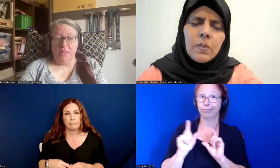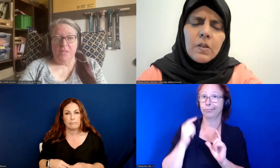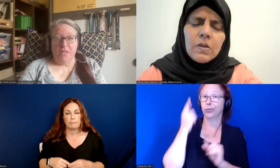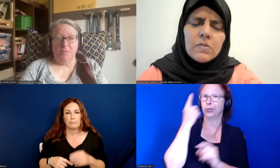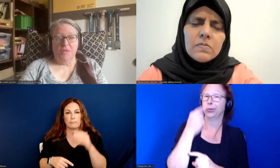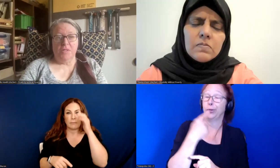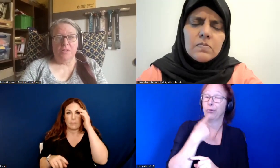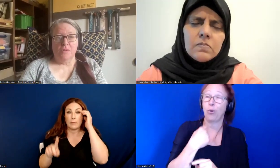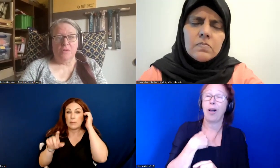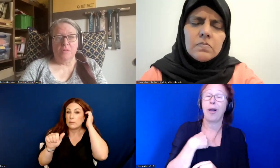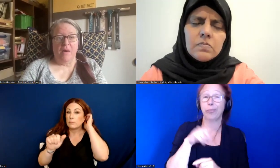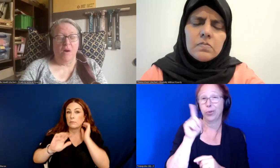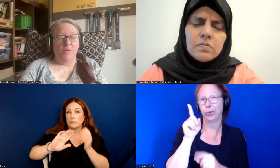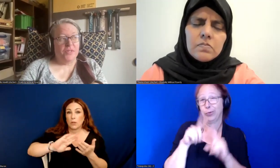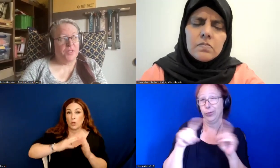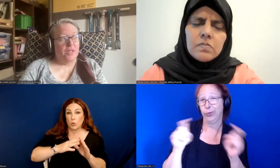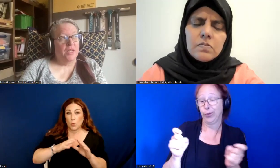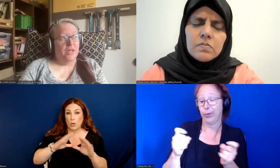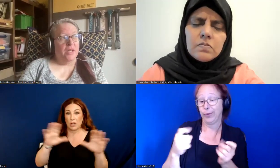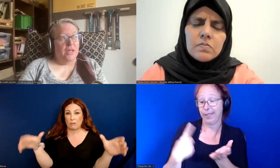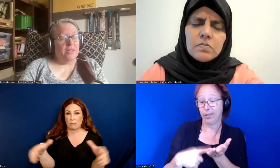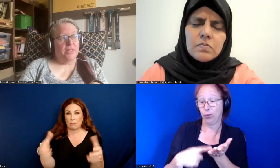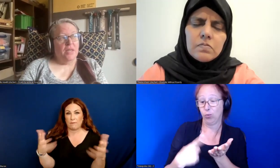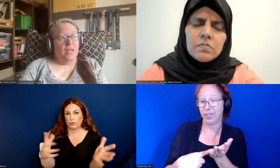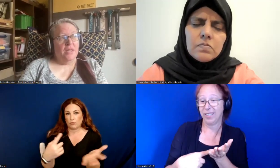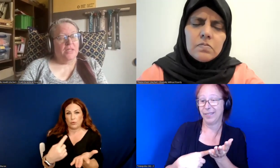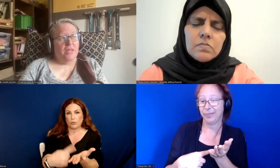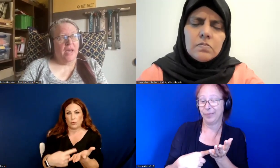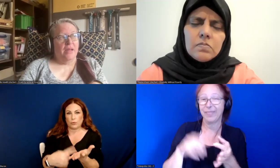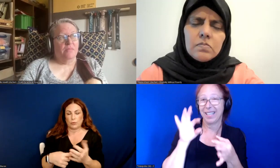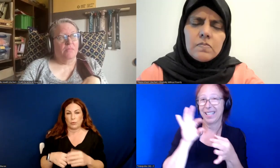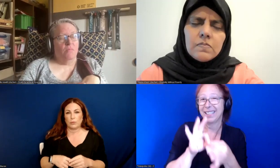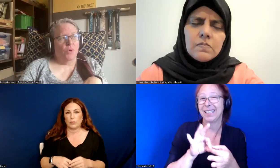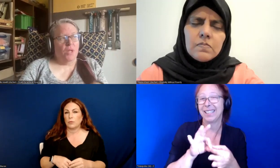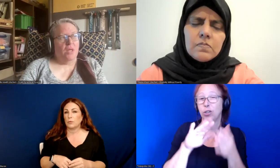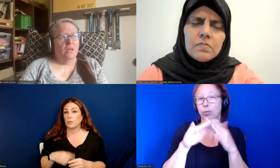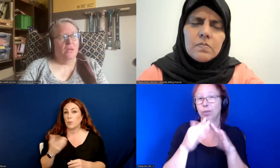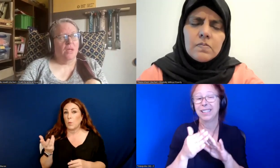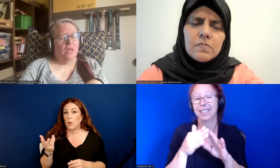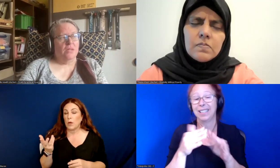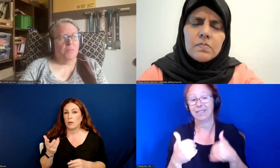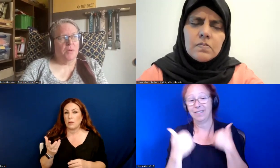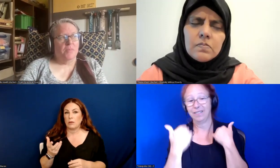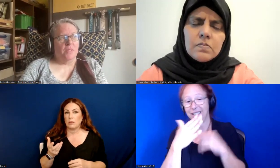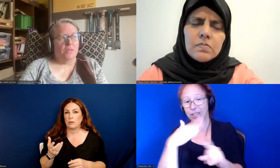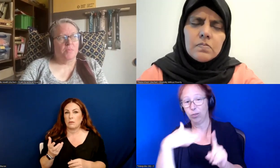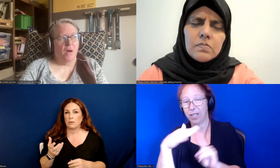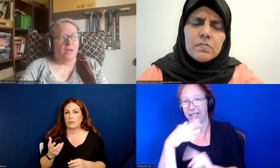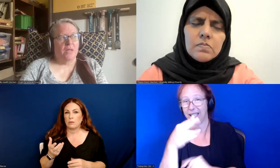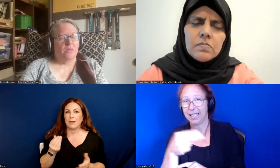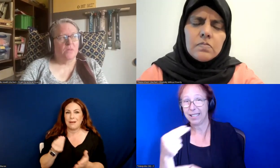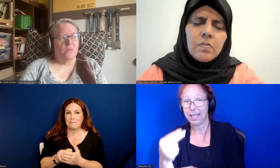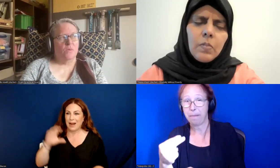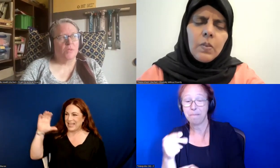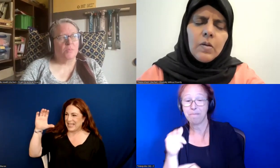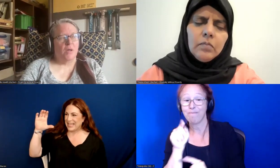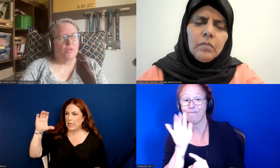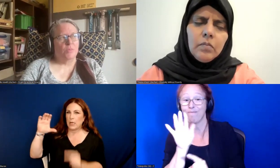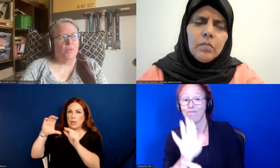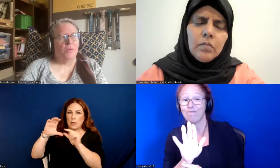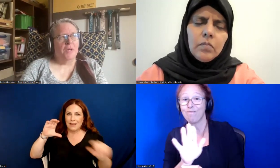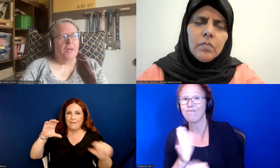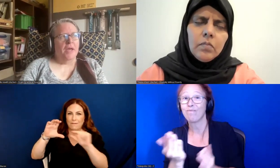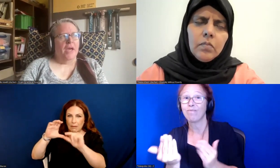whole disability community has talked about, obviously, is the need to get money into people's pockets as soon